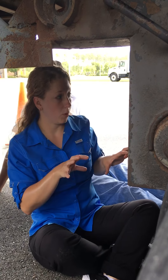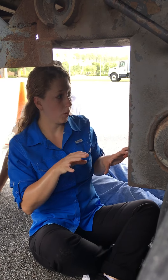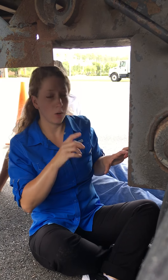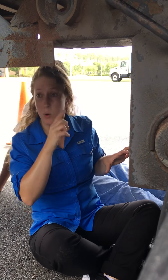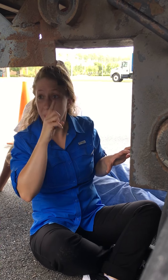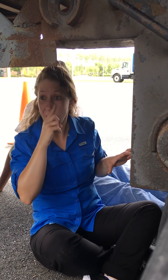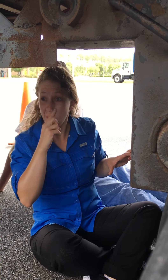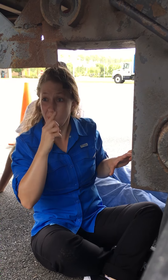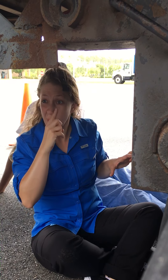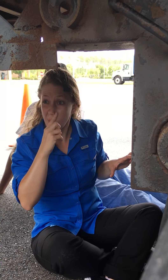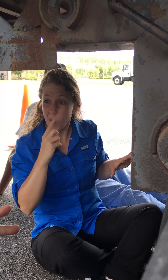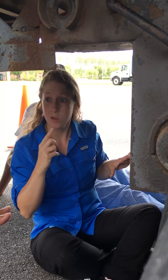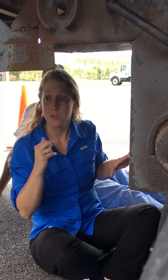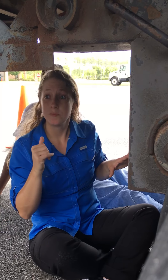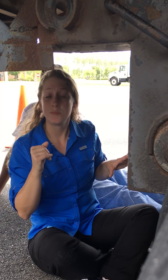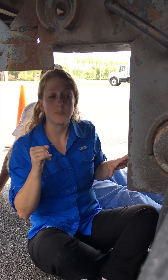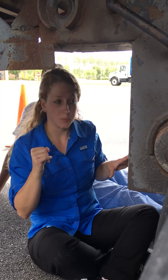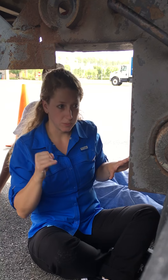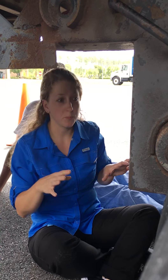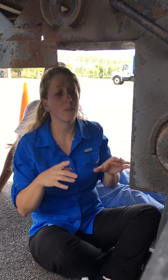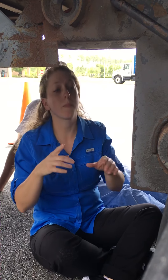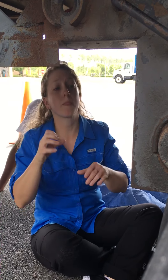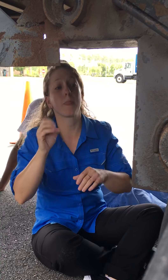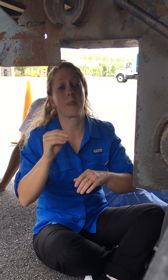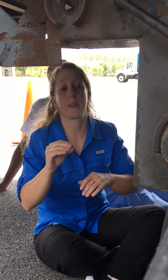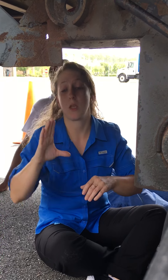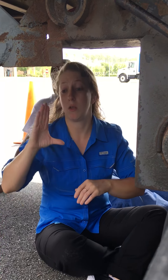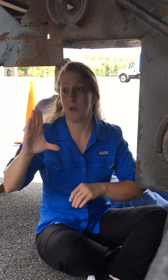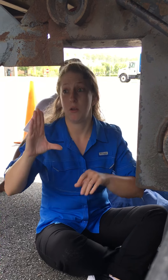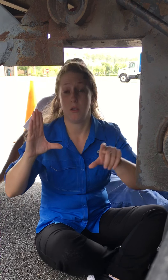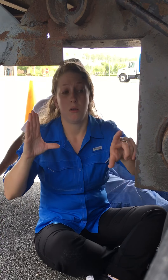that. Yeah. Is that Lock and Tandem's arm? Is that greased or is that